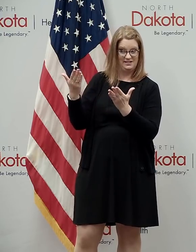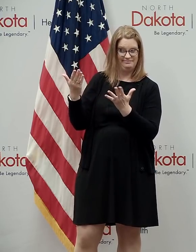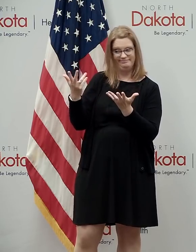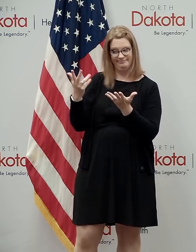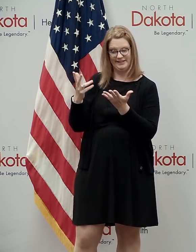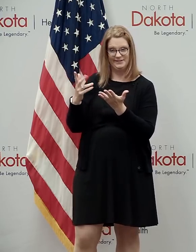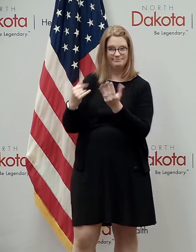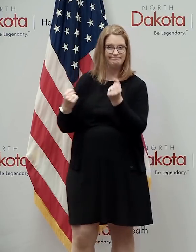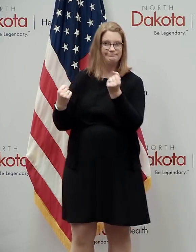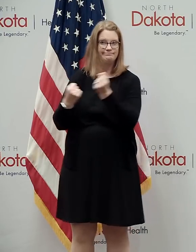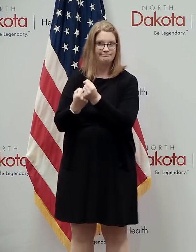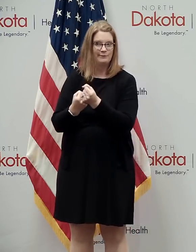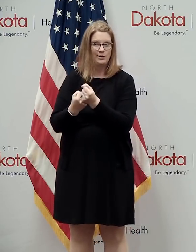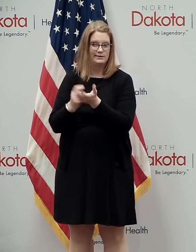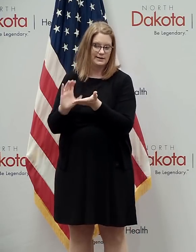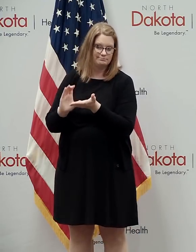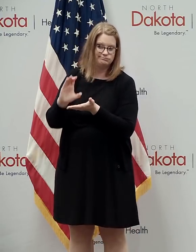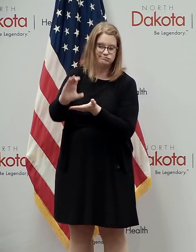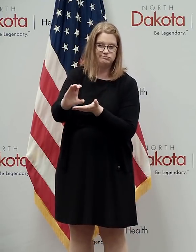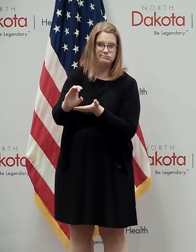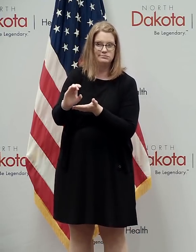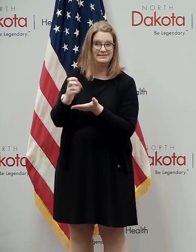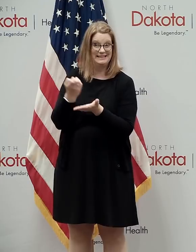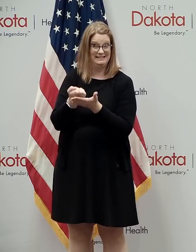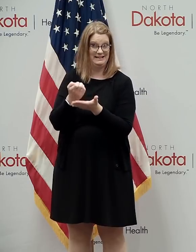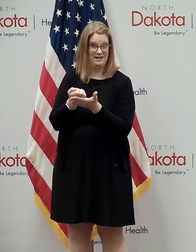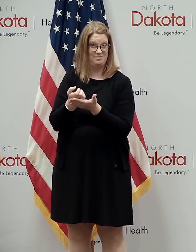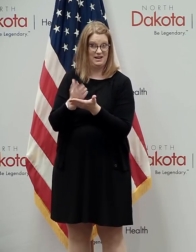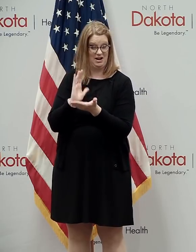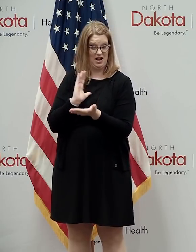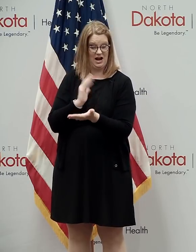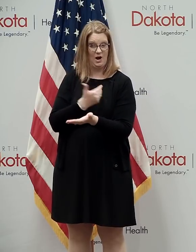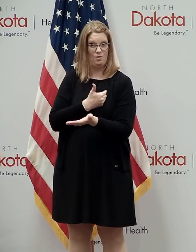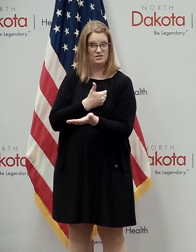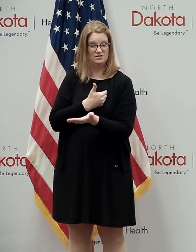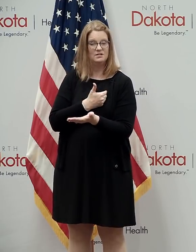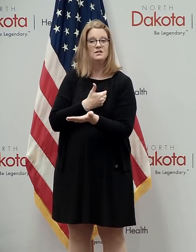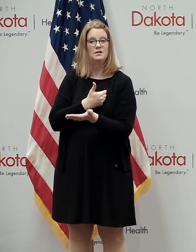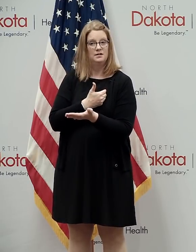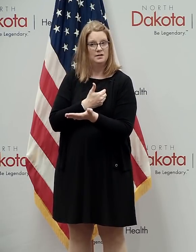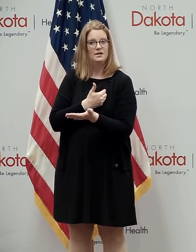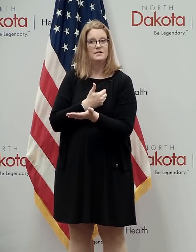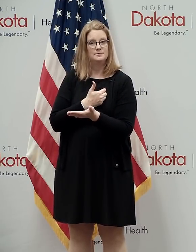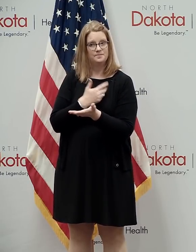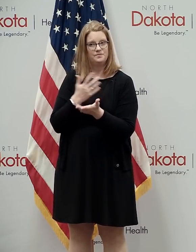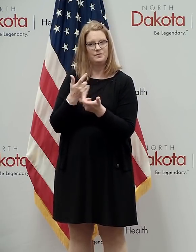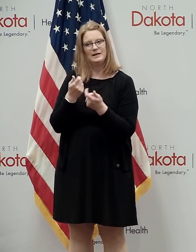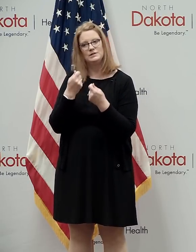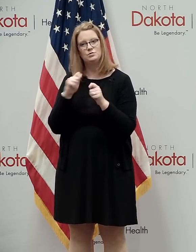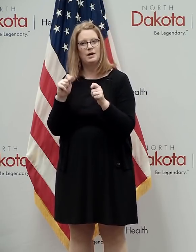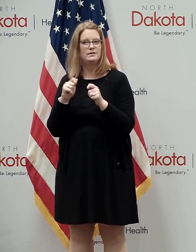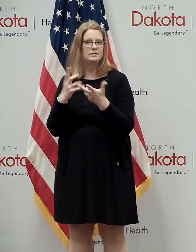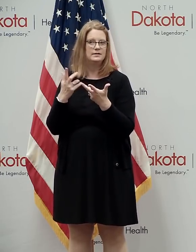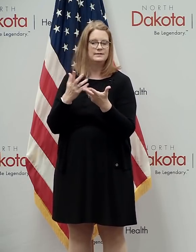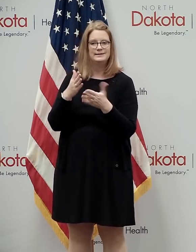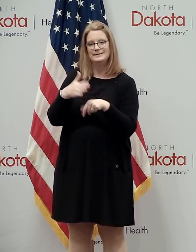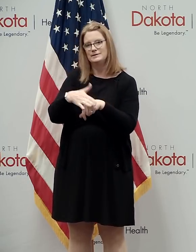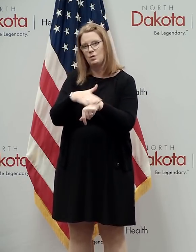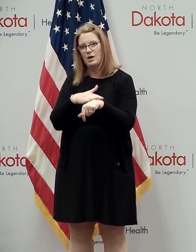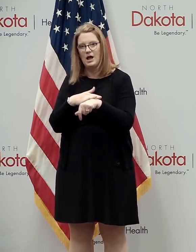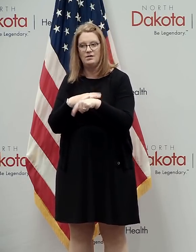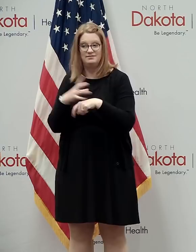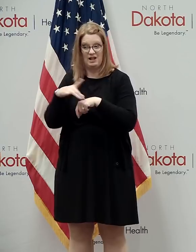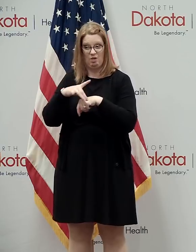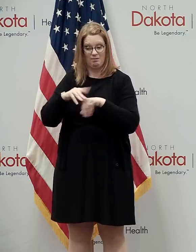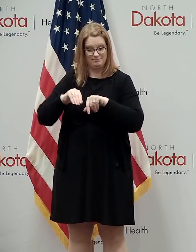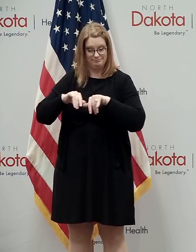into the economy of our nation during this time of demand shocks and trying to arrest a global pandemic.